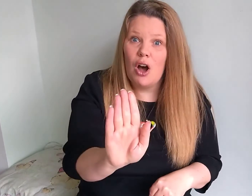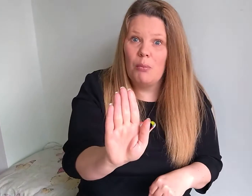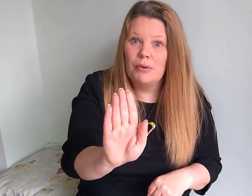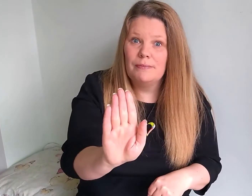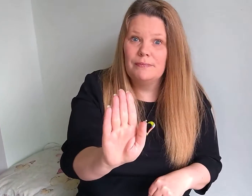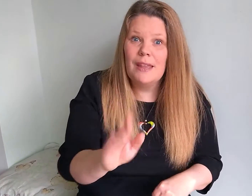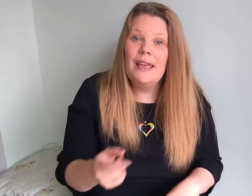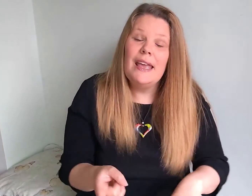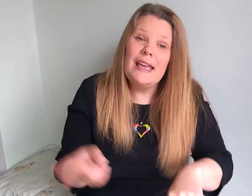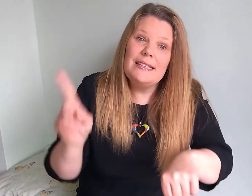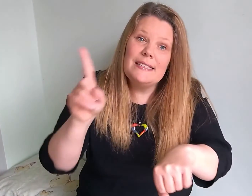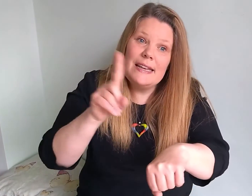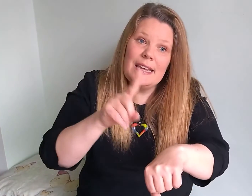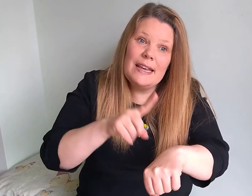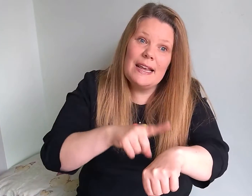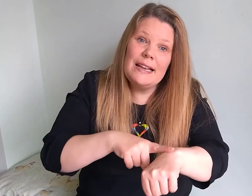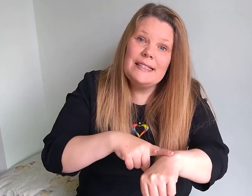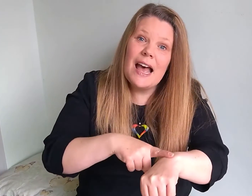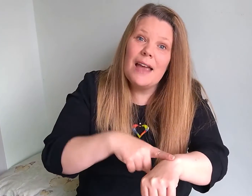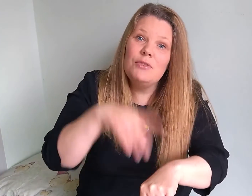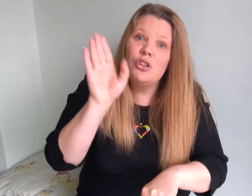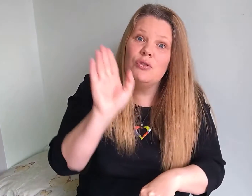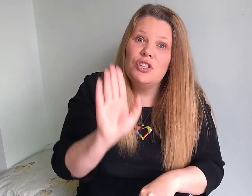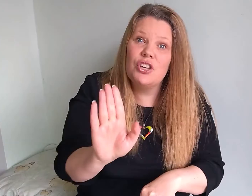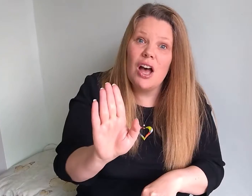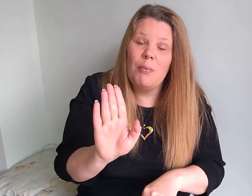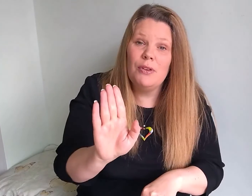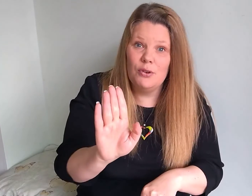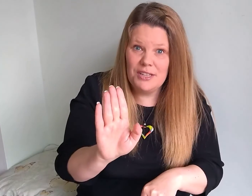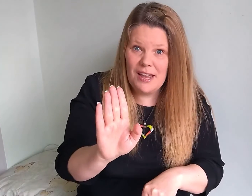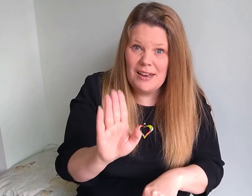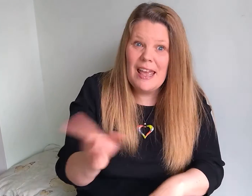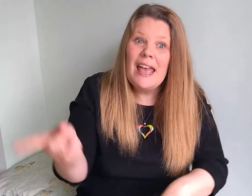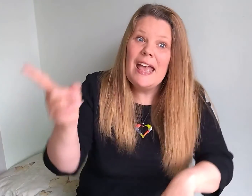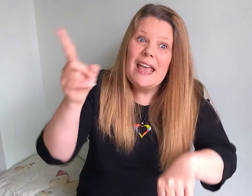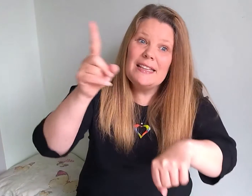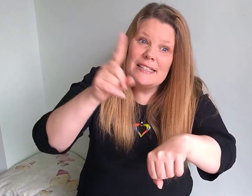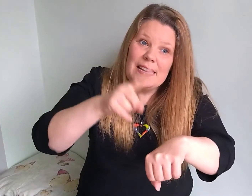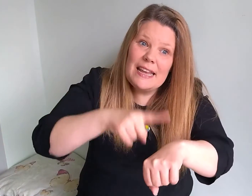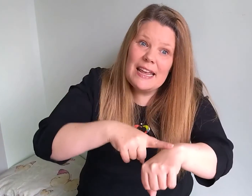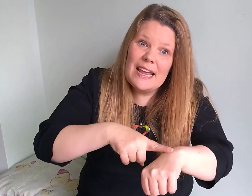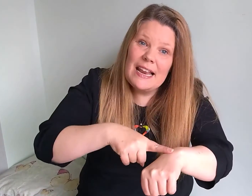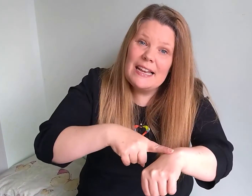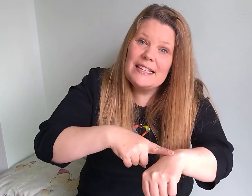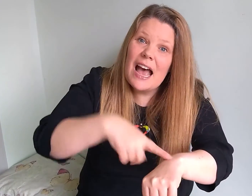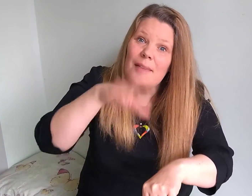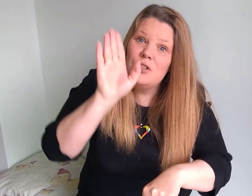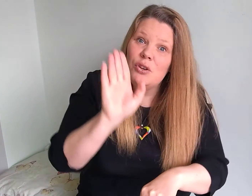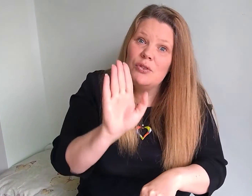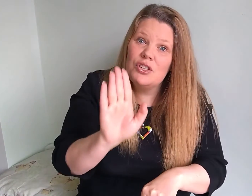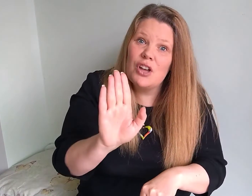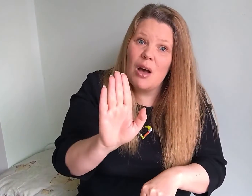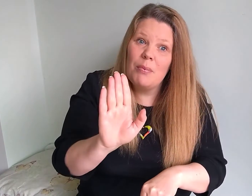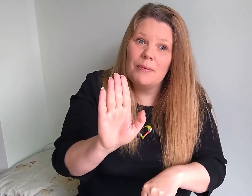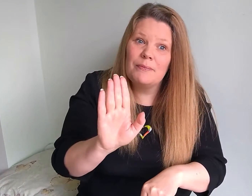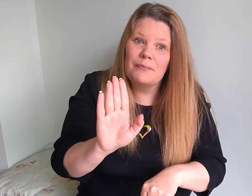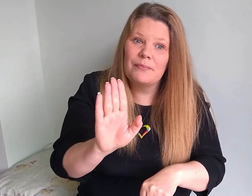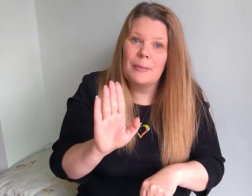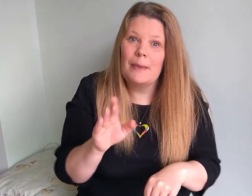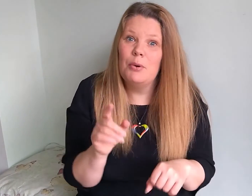stop. It's nearly time to stop. Your turn. It's nearly time to stop. Put